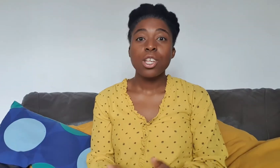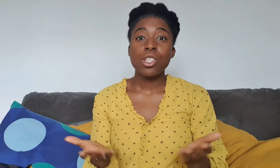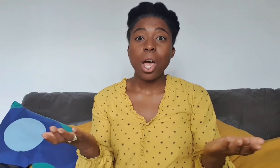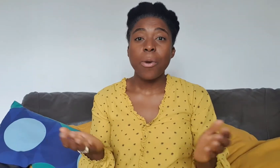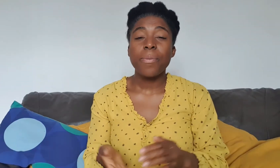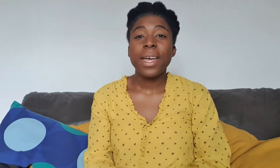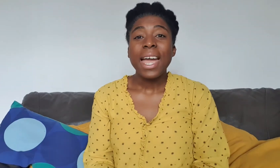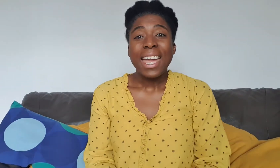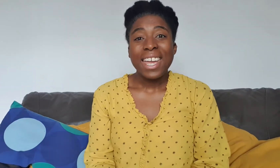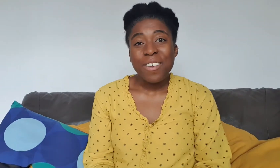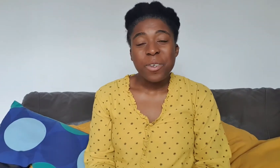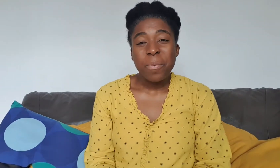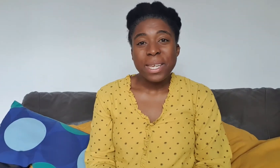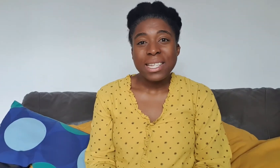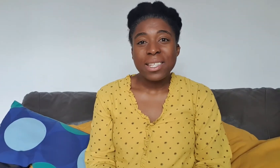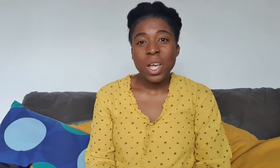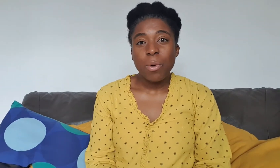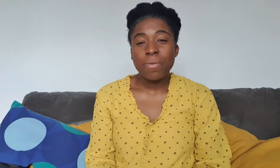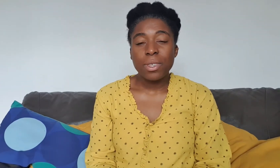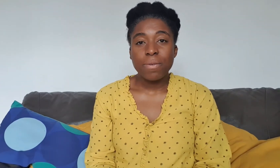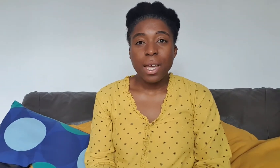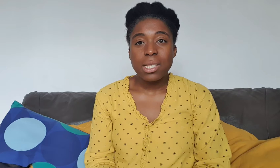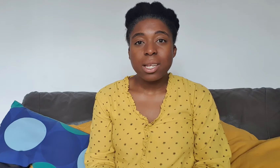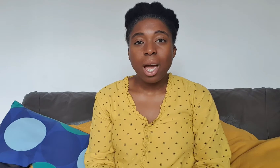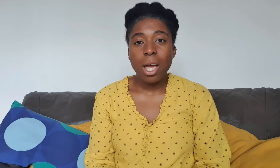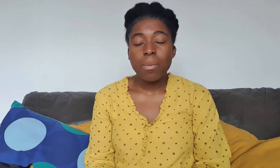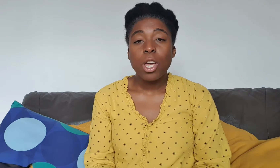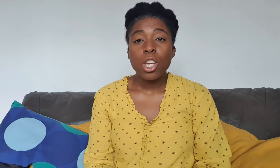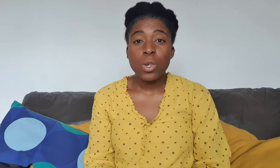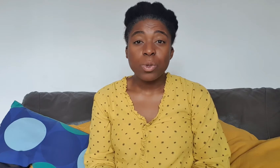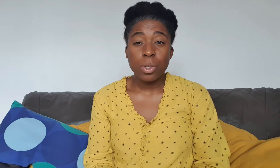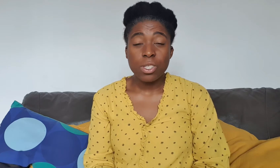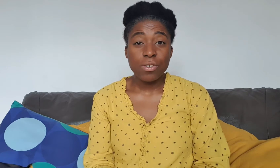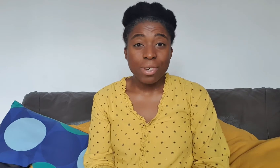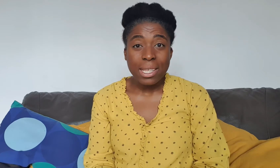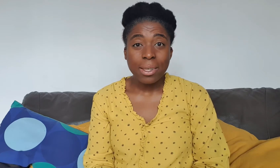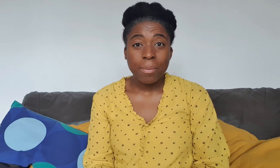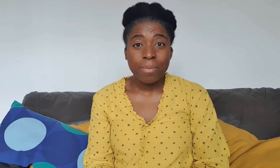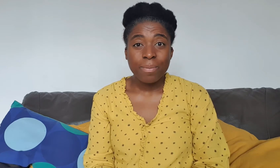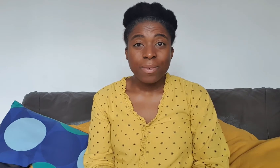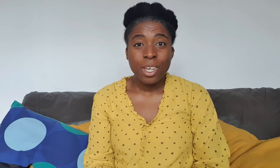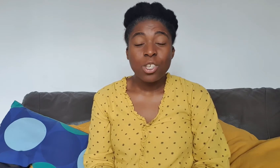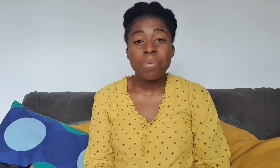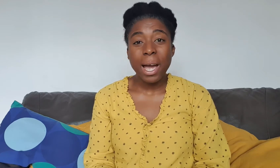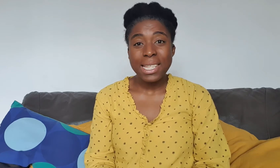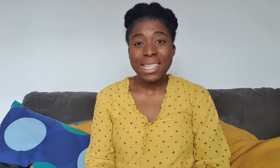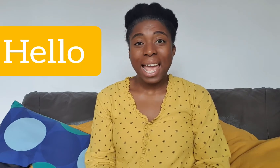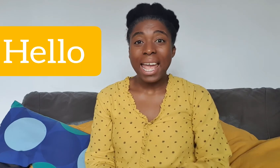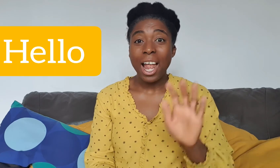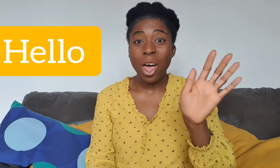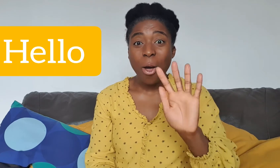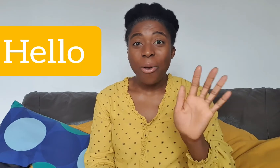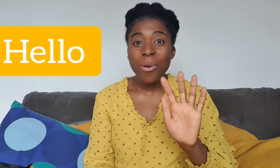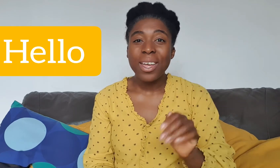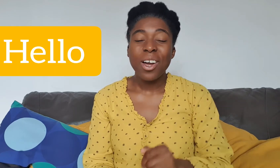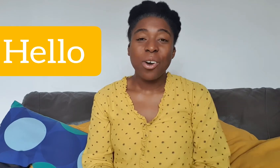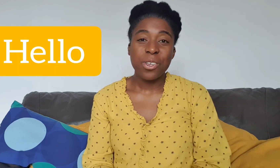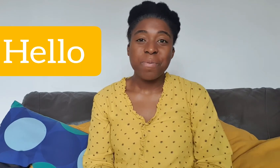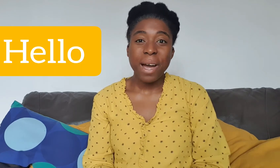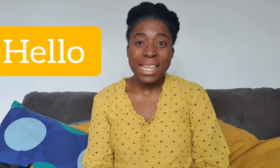So, if you're meeting someone for the first time, you would want to greet them. You might say hello, or you might